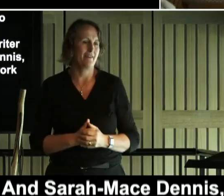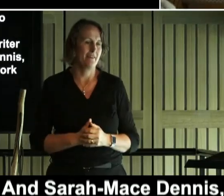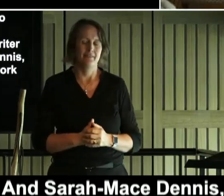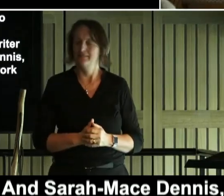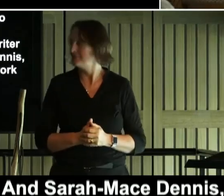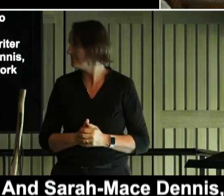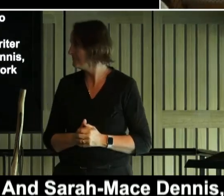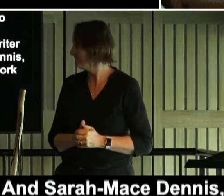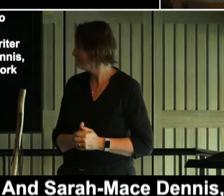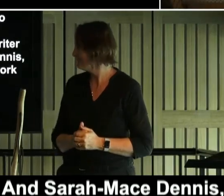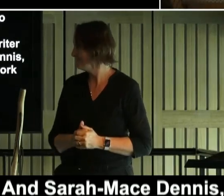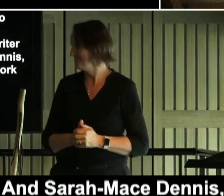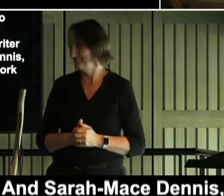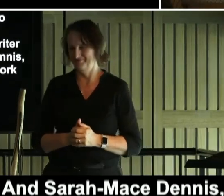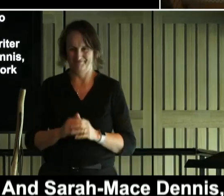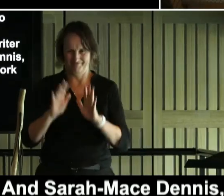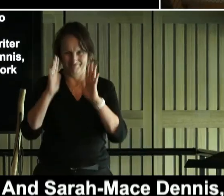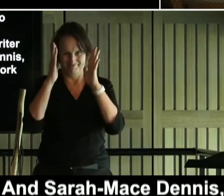Before we